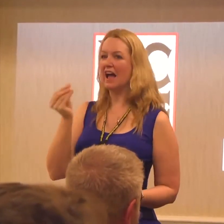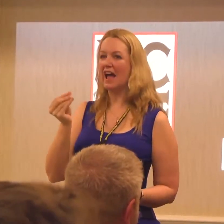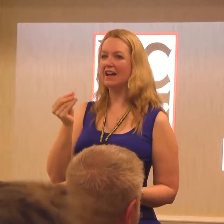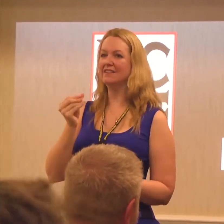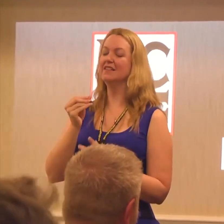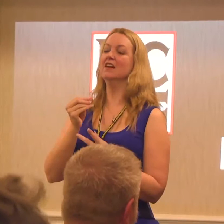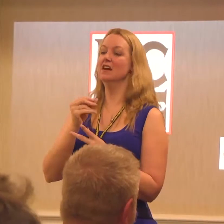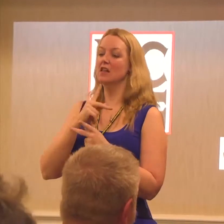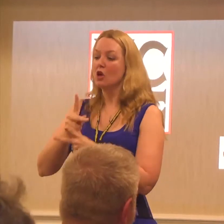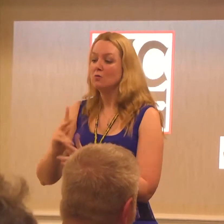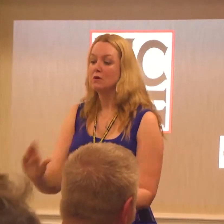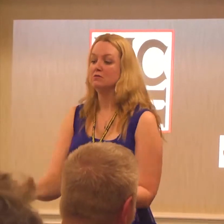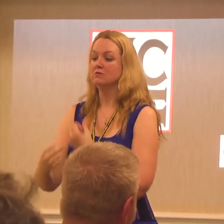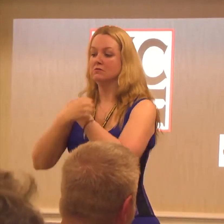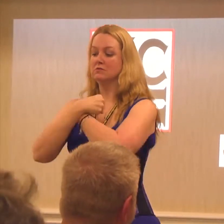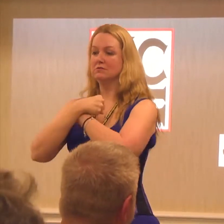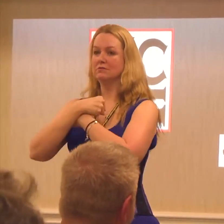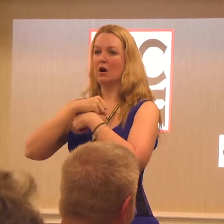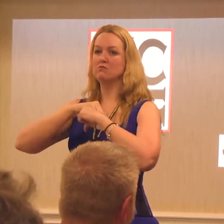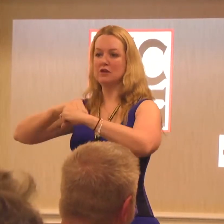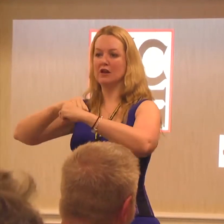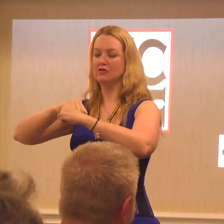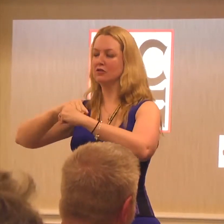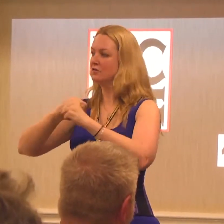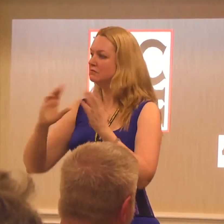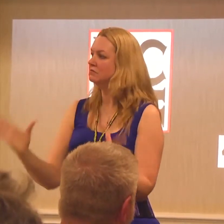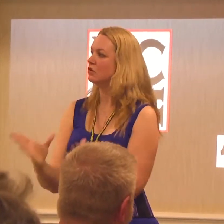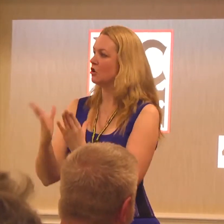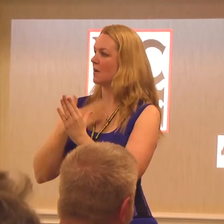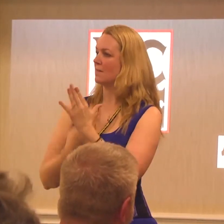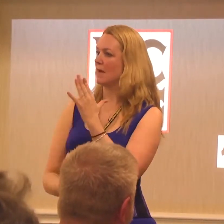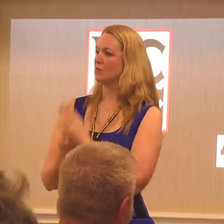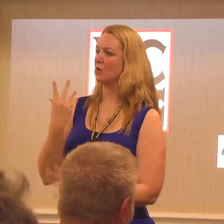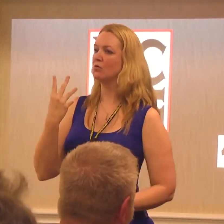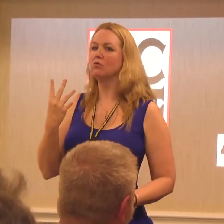their wings of protection while encouraging my growth.